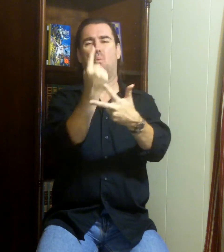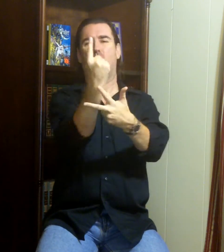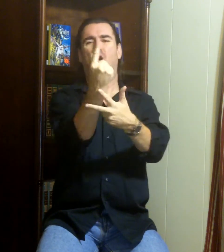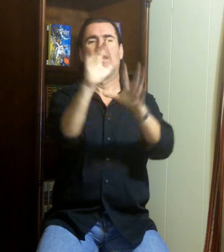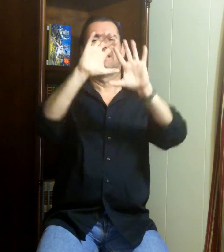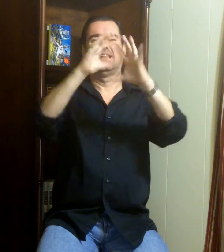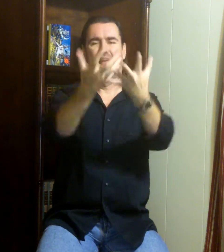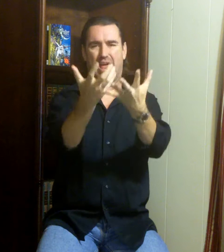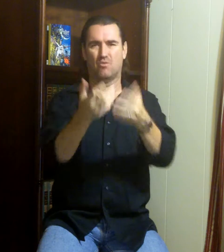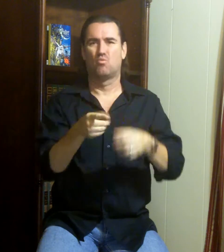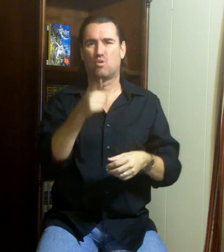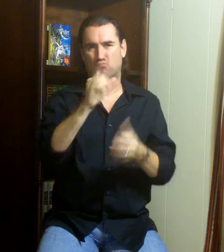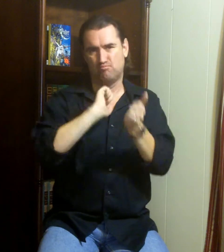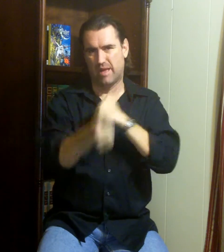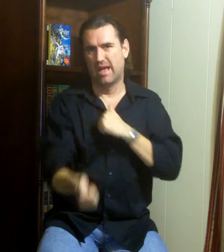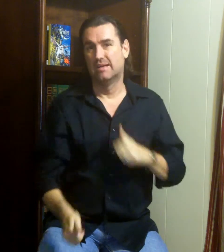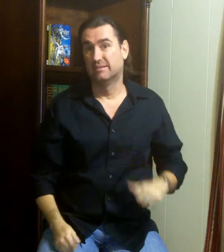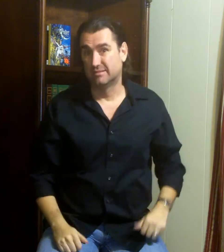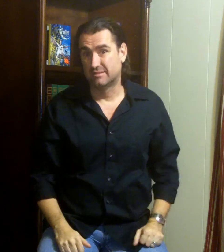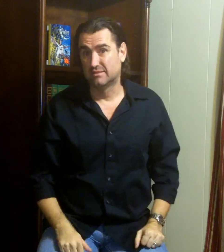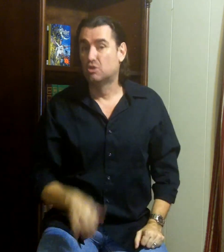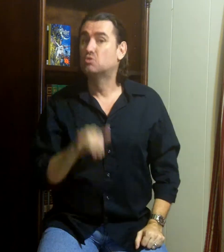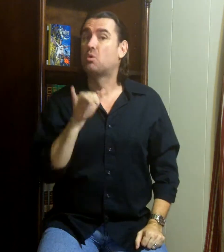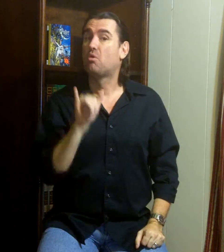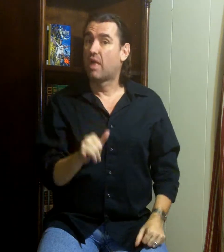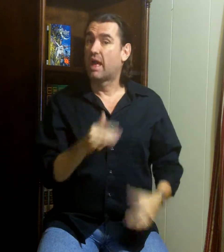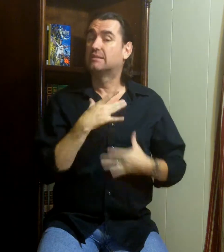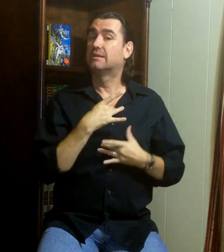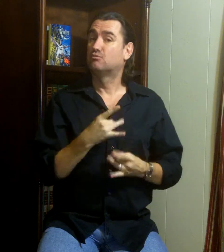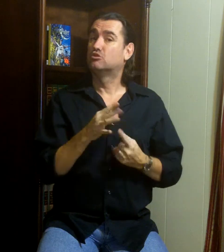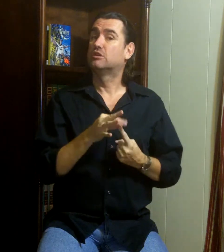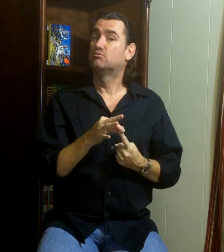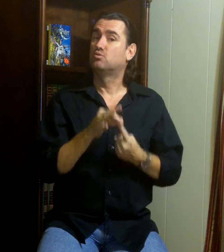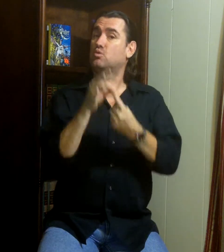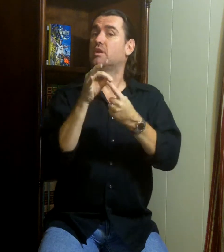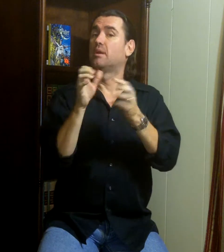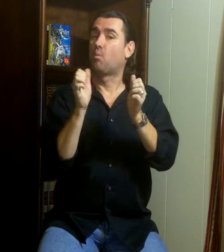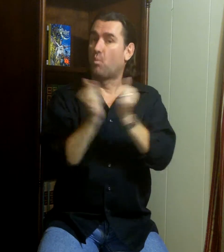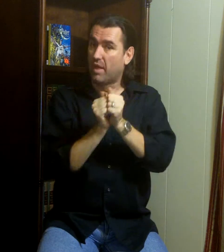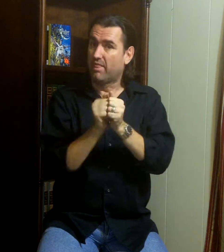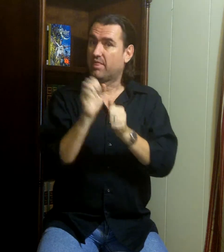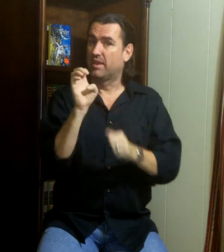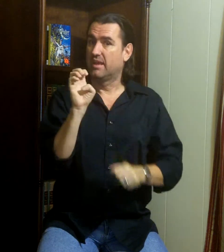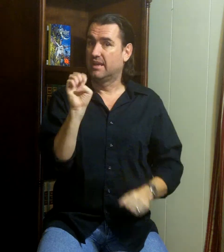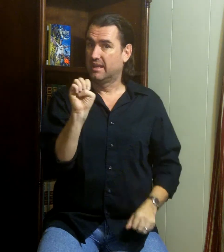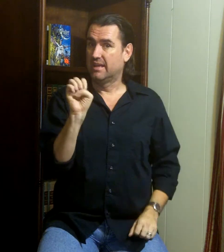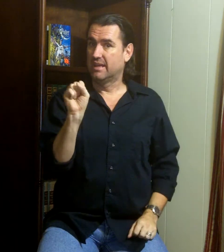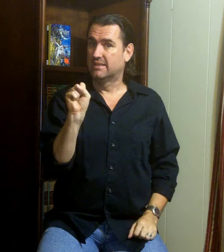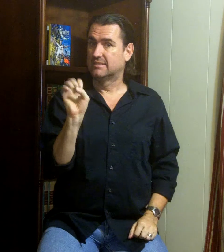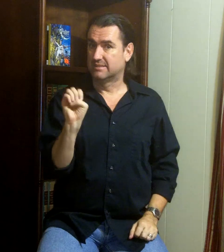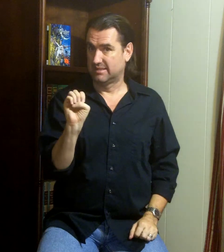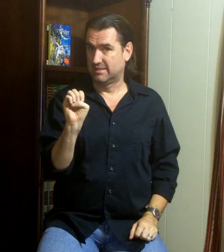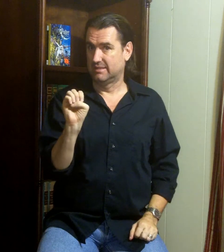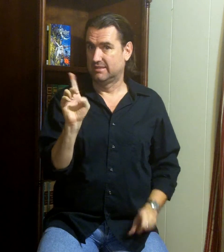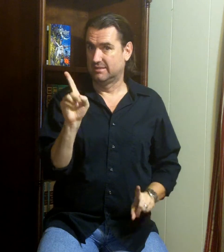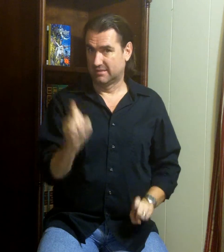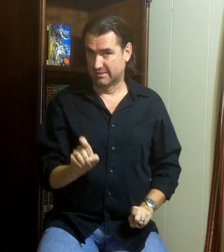score. So that's something that's interesting and unique to ESSE. It is only an ESSE sort